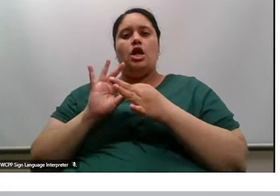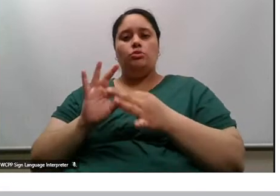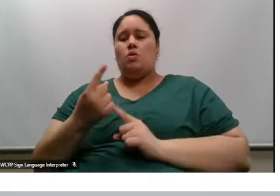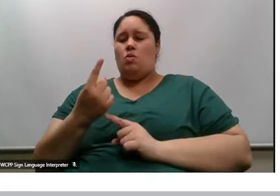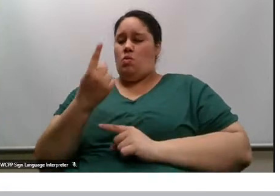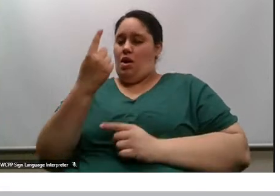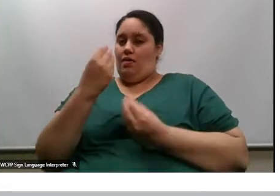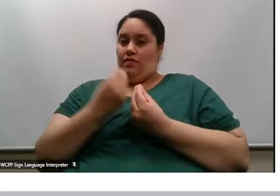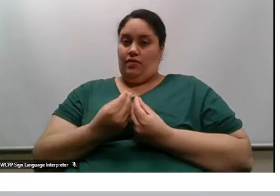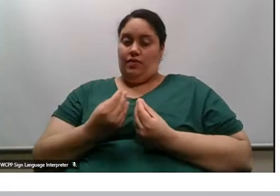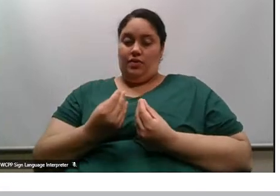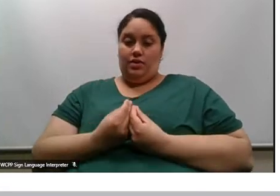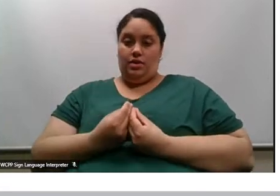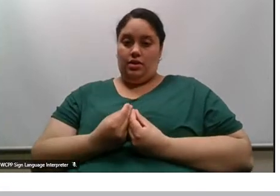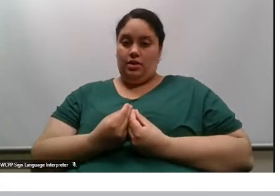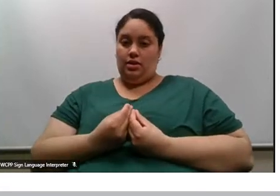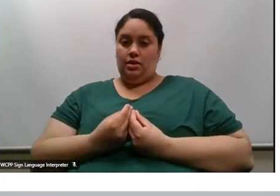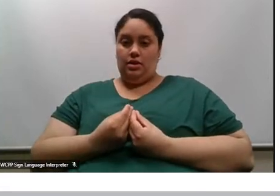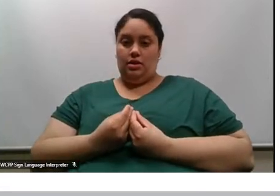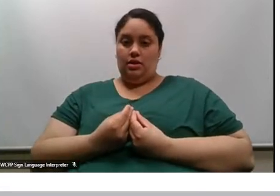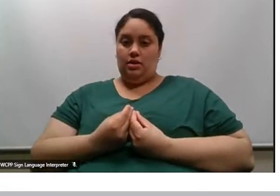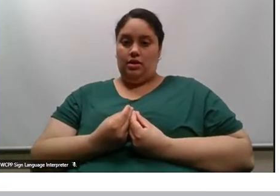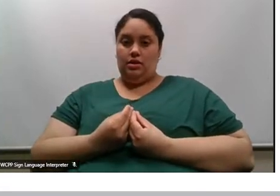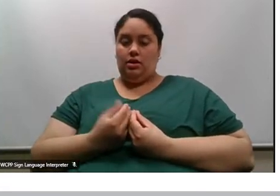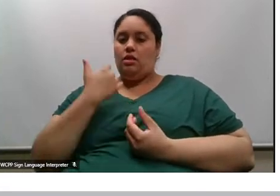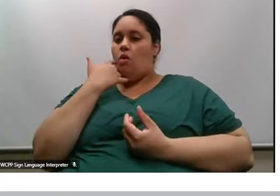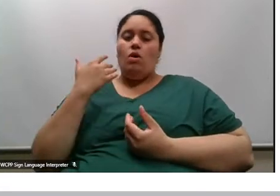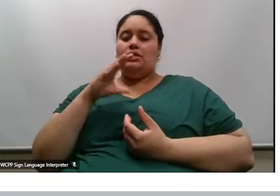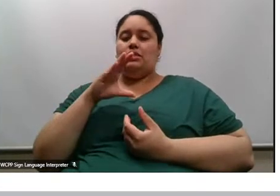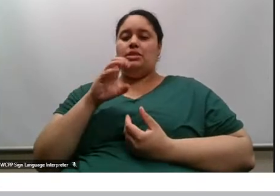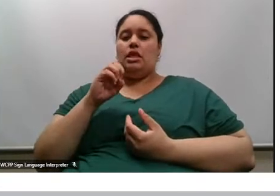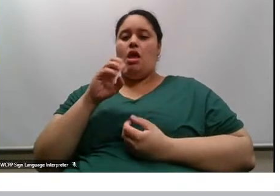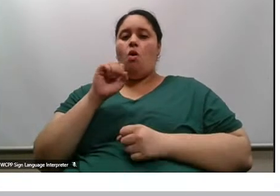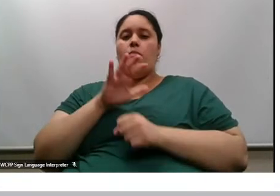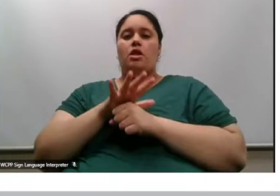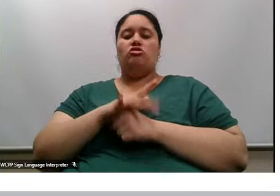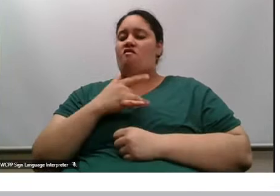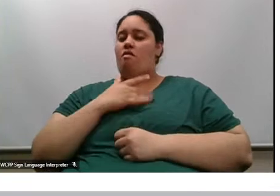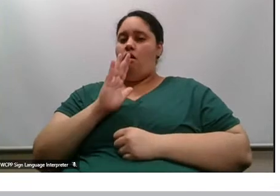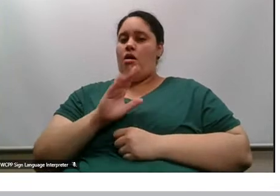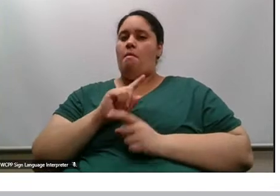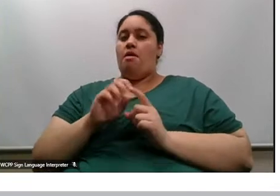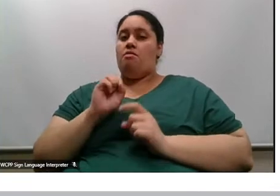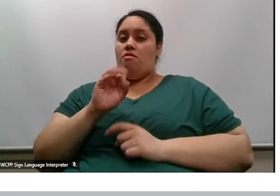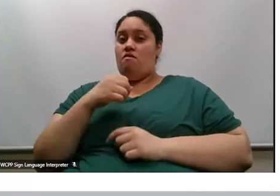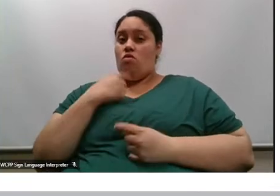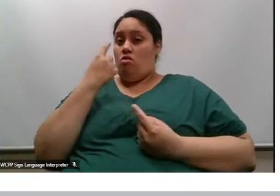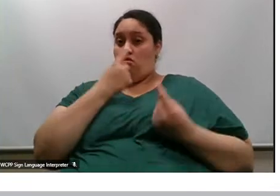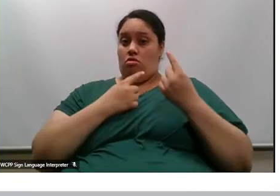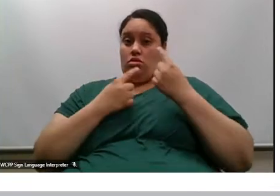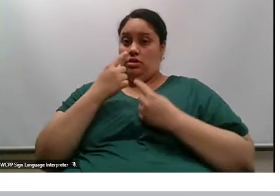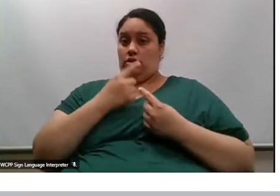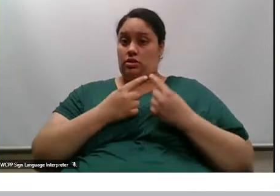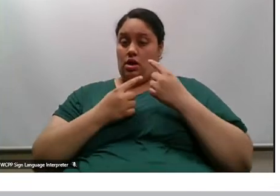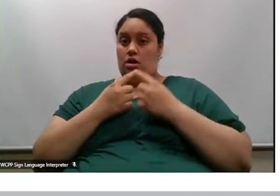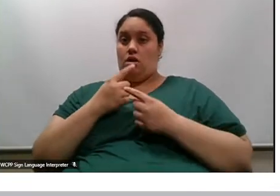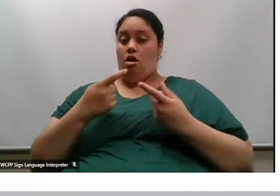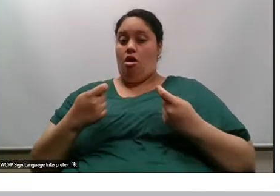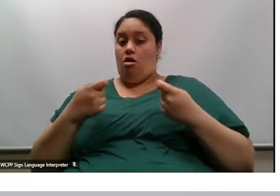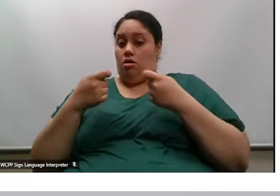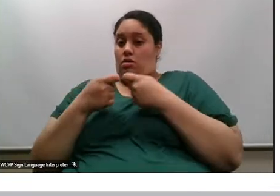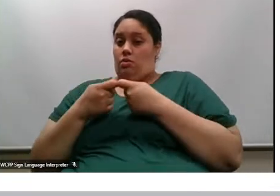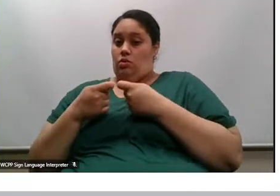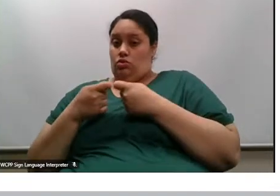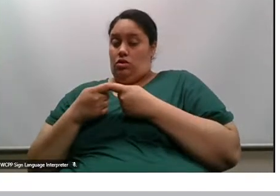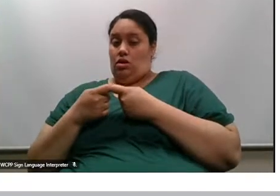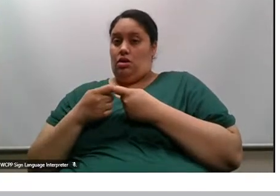that, and I don't even want to put the CEO under pressure, but if we consider the contribution